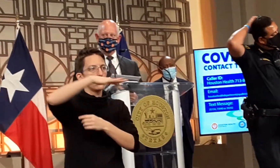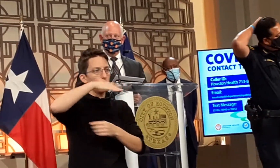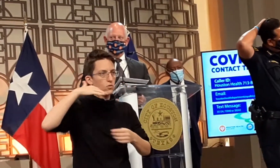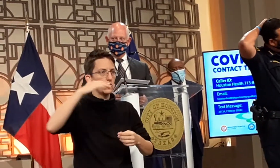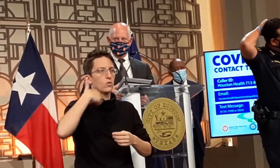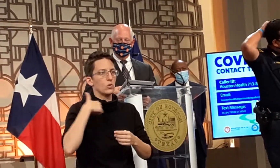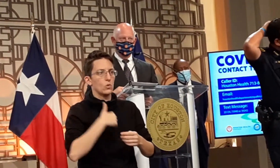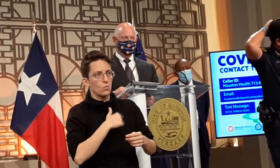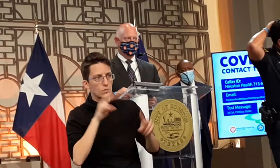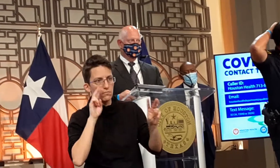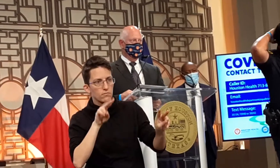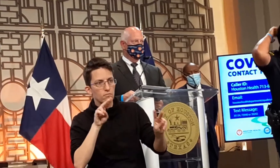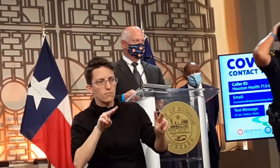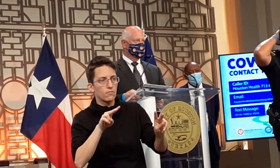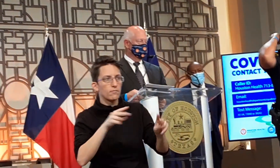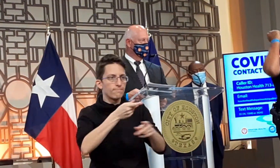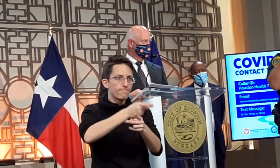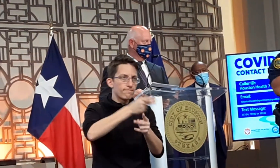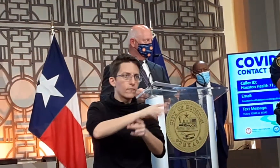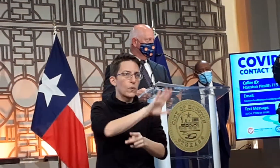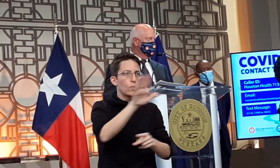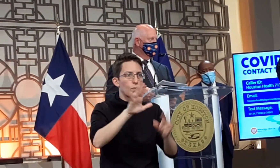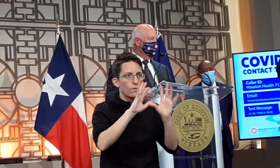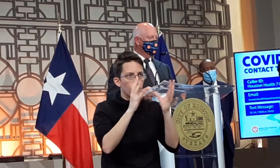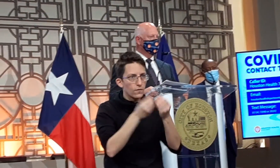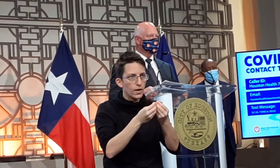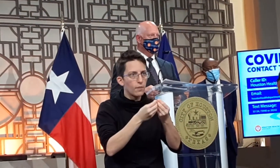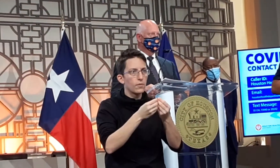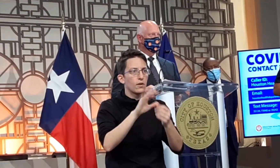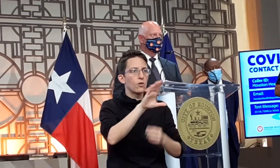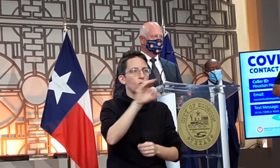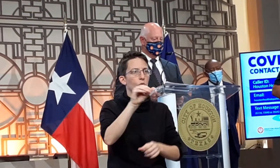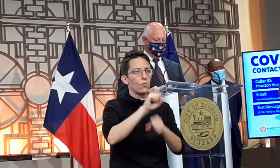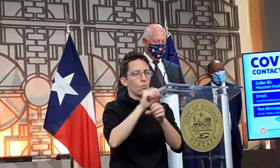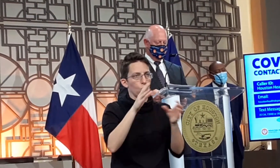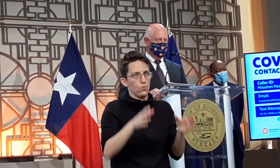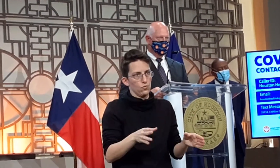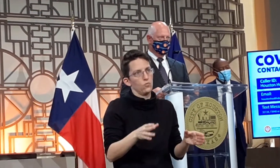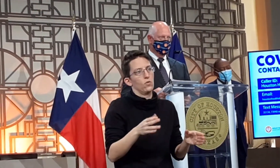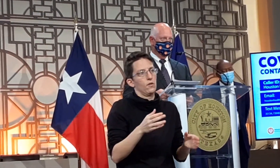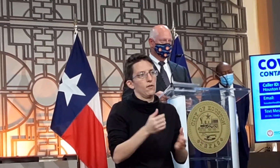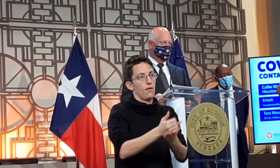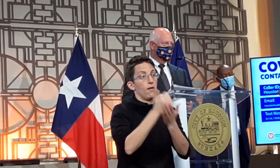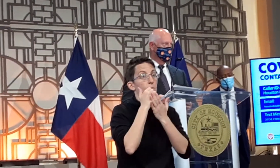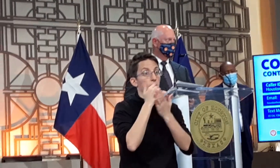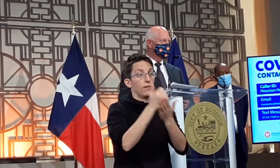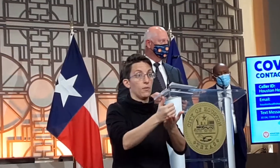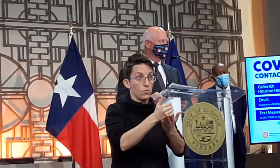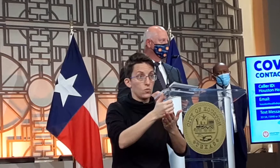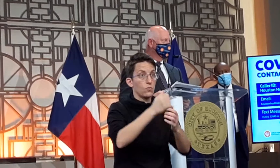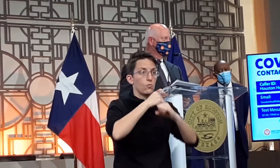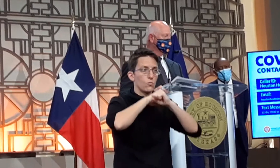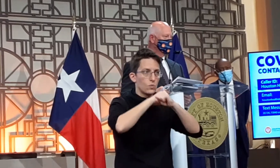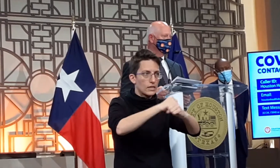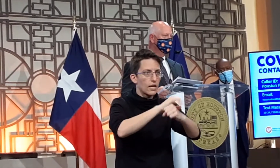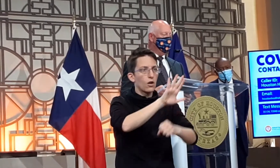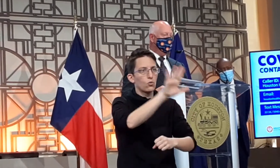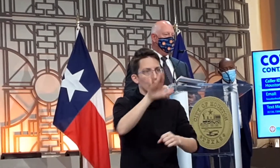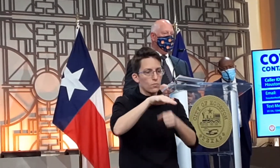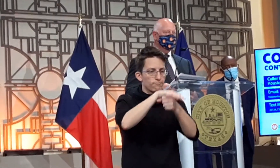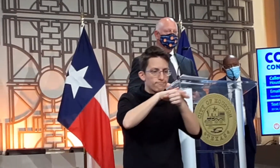most. That's your family and your coworkers. So help us help you protect your neighborhood and your family and those that matter most